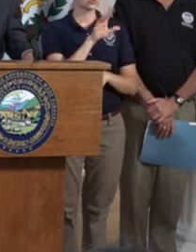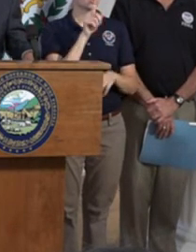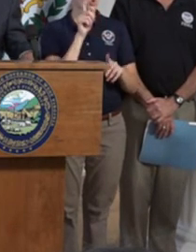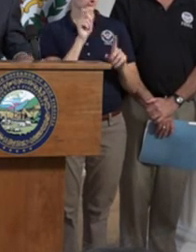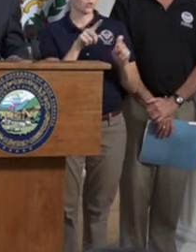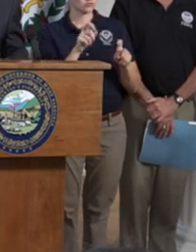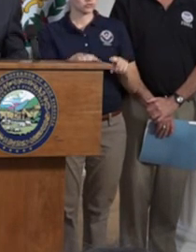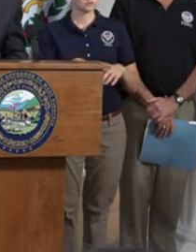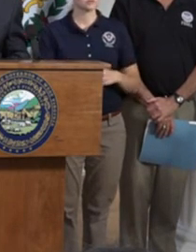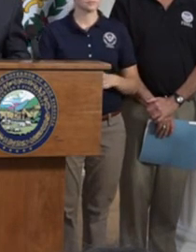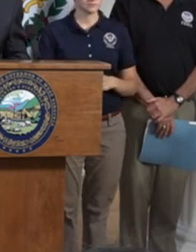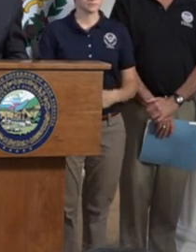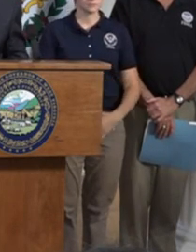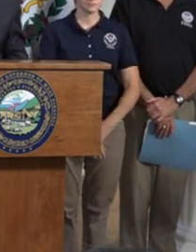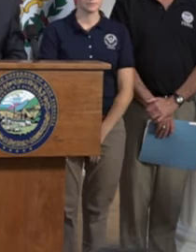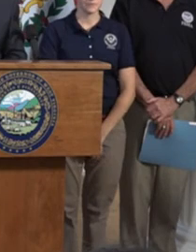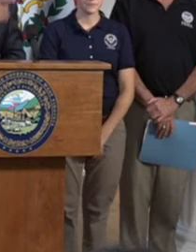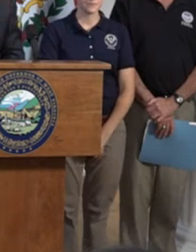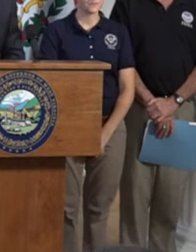have.